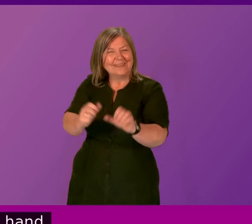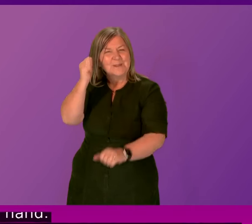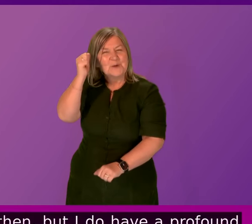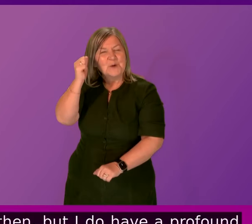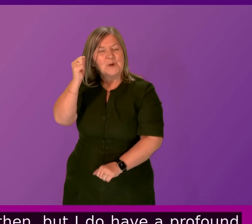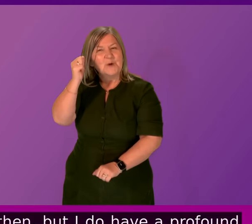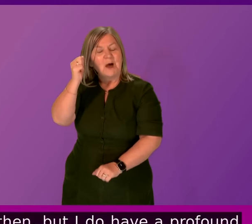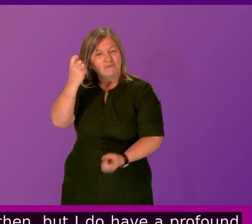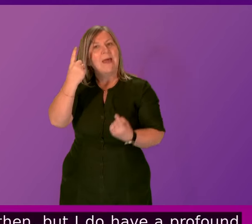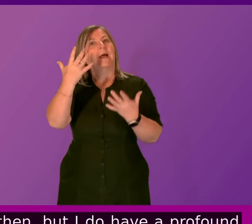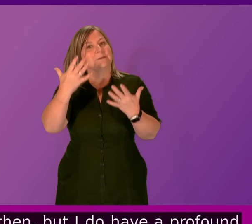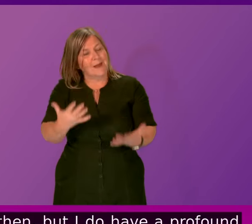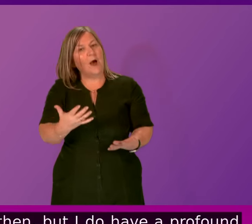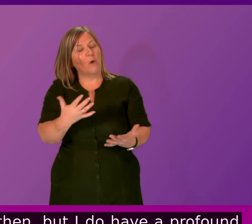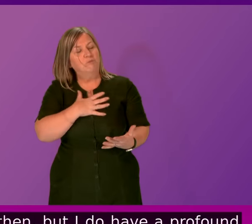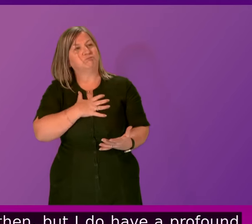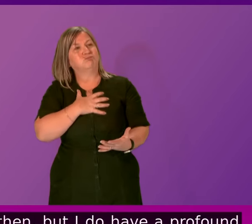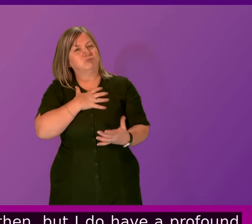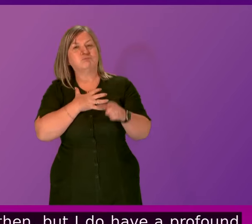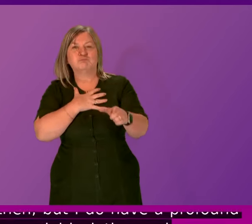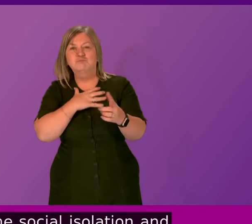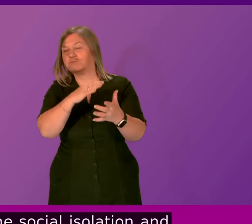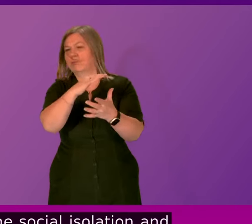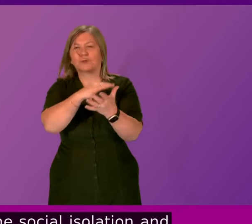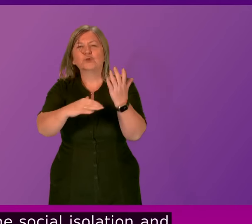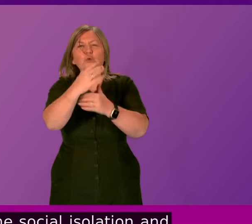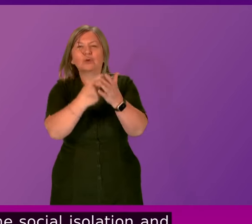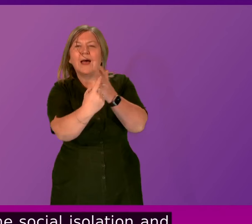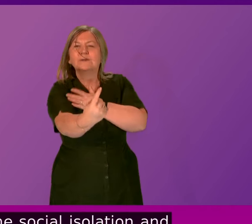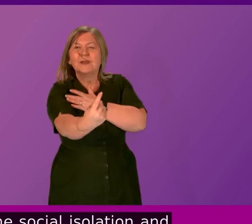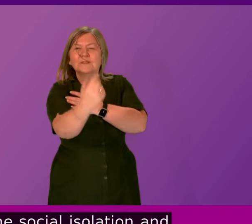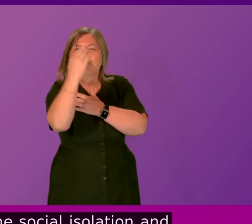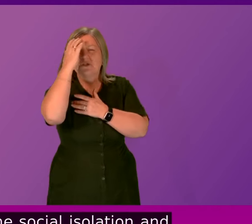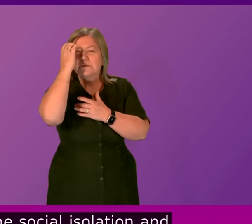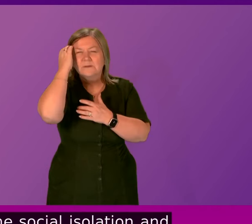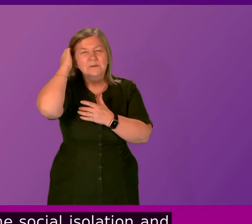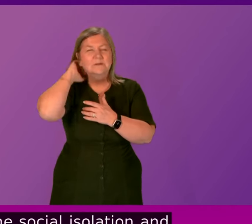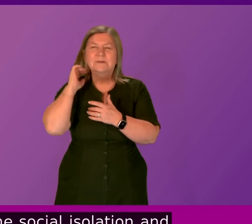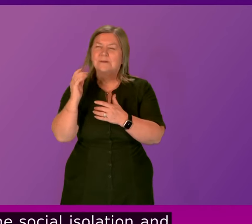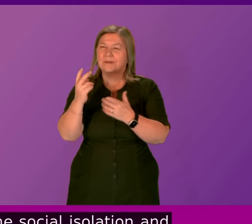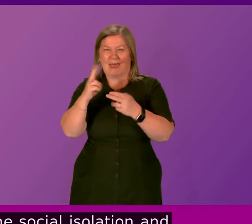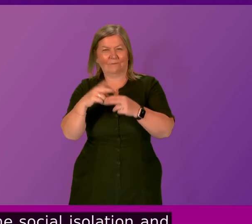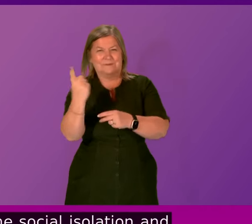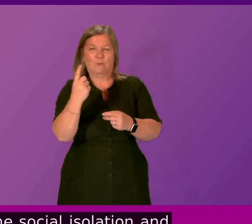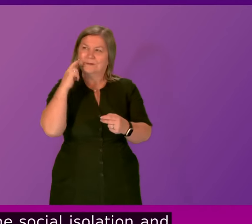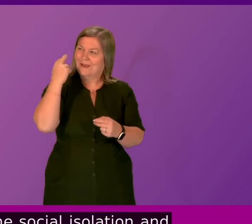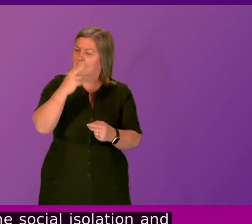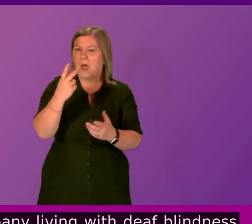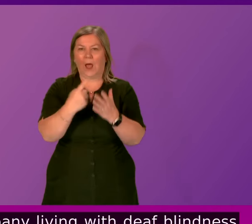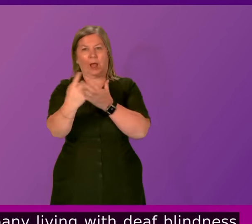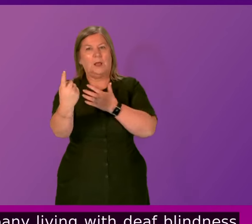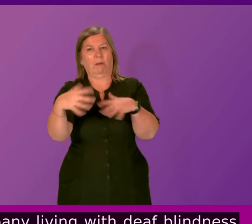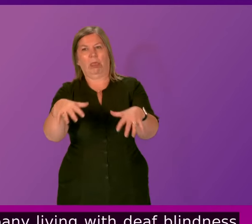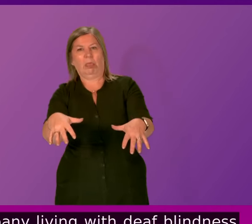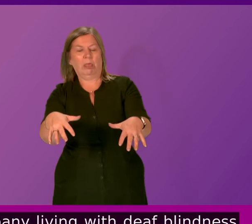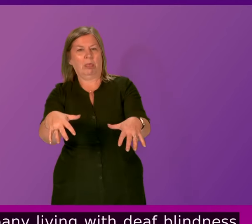social isolation and loneliness that can accompany living with deafblindness, and how my dad's small push on my back was